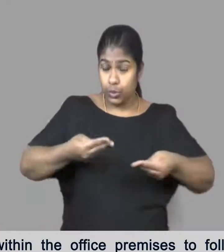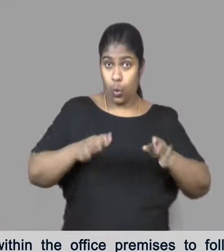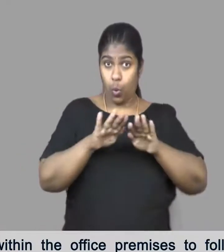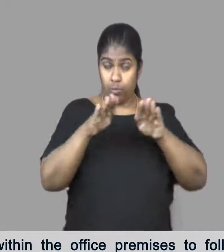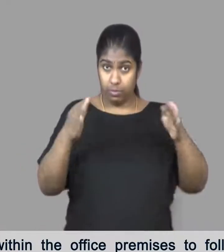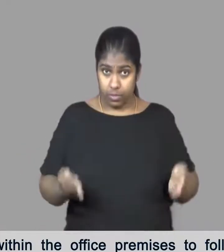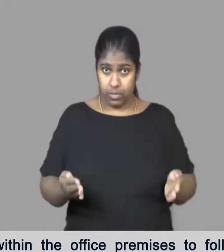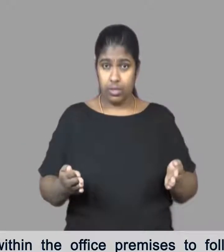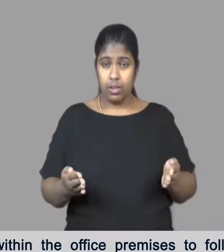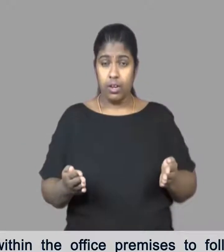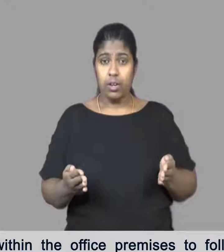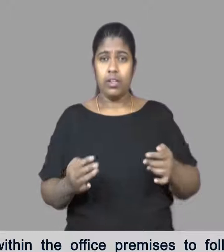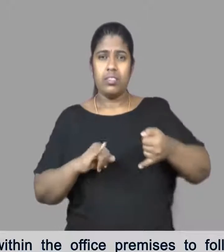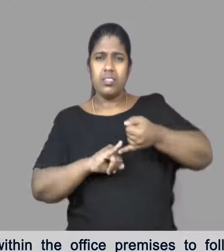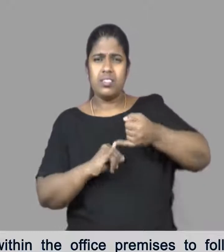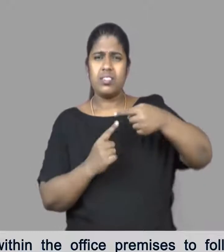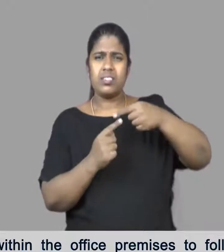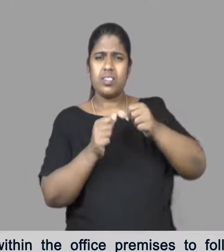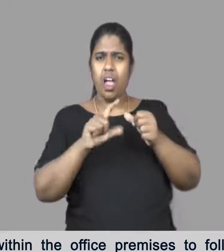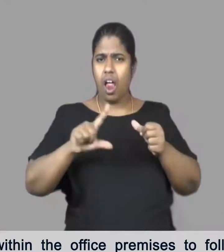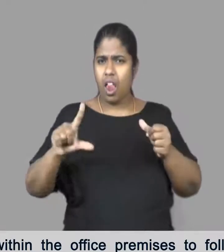shops, stalls,